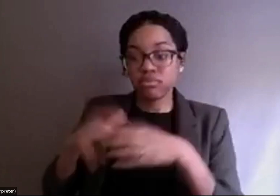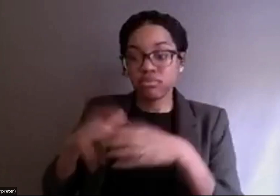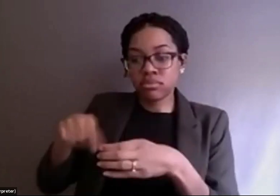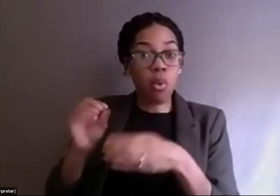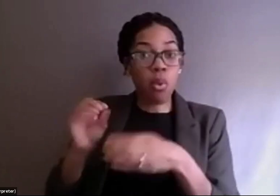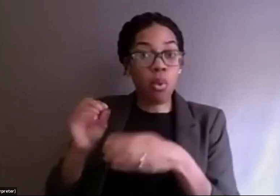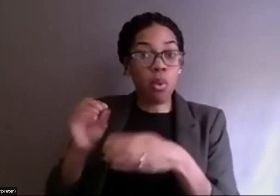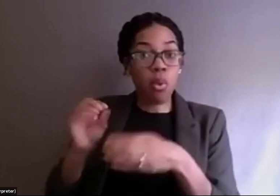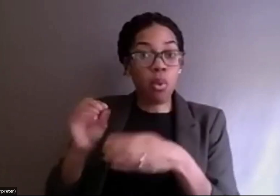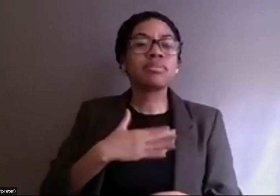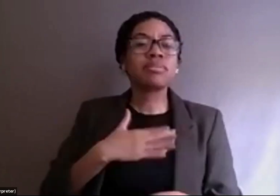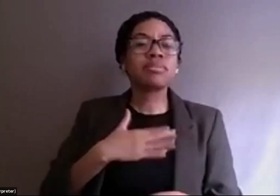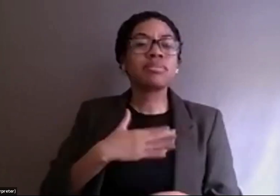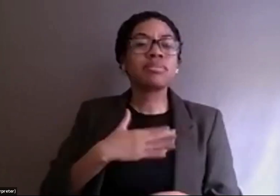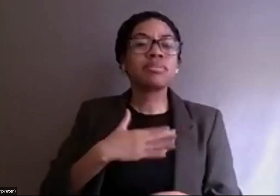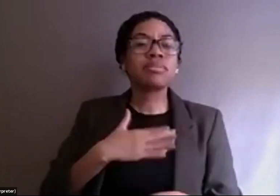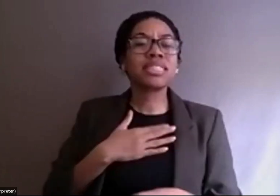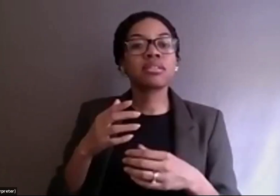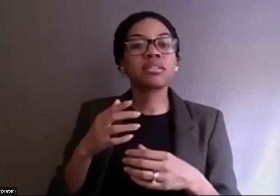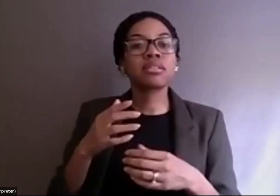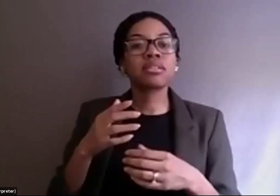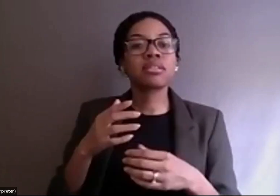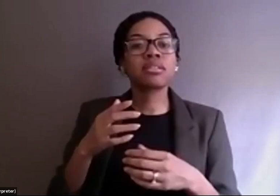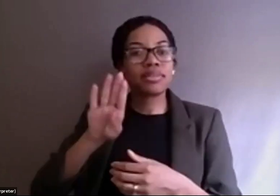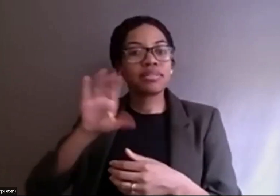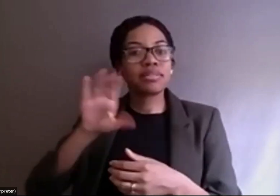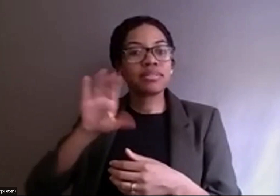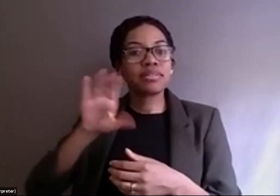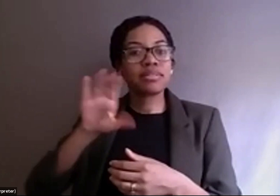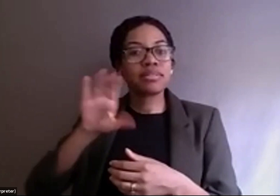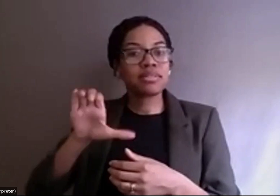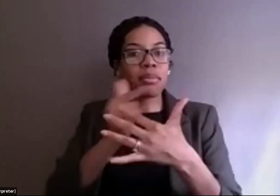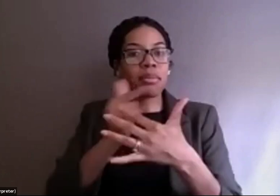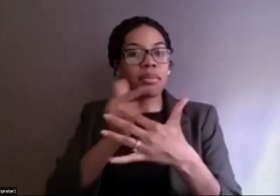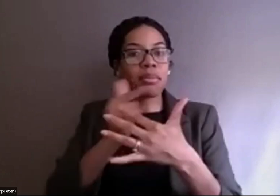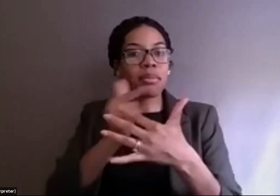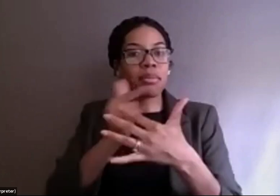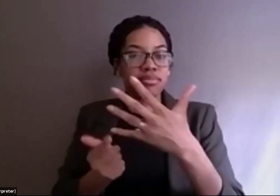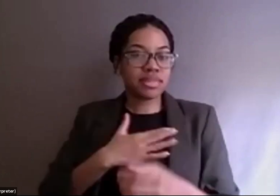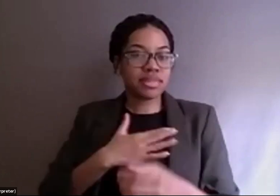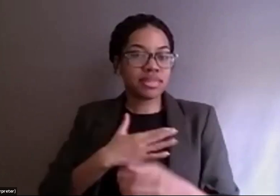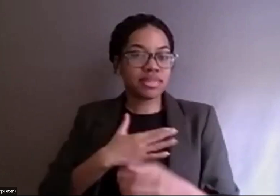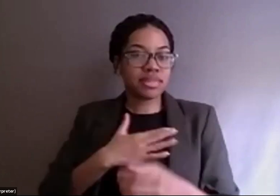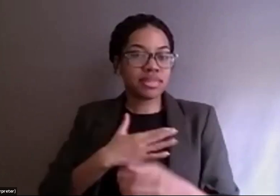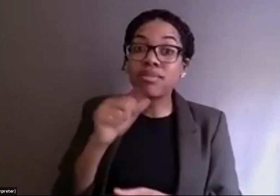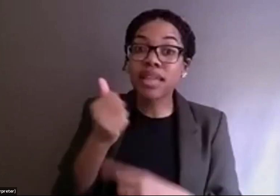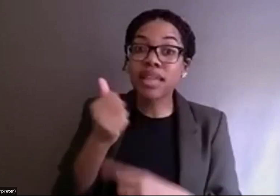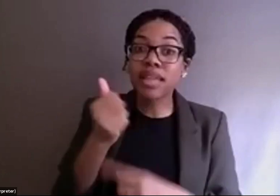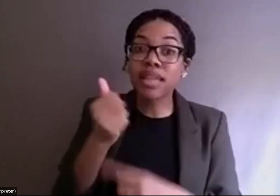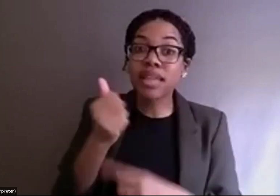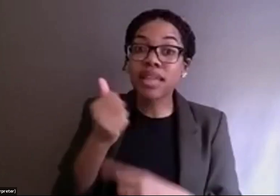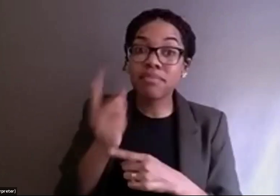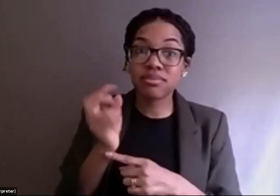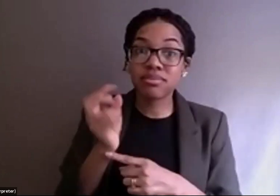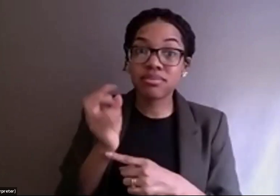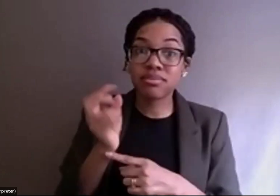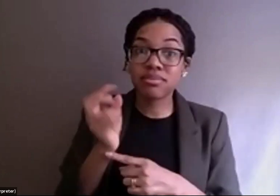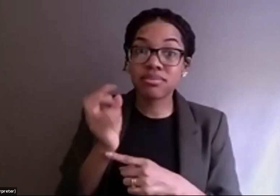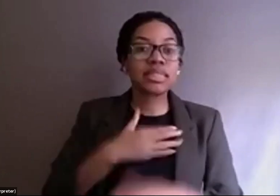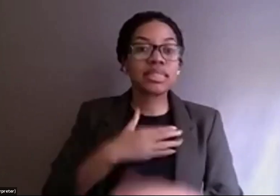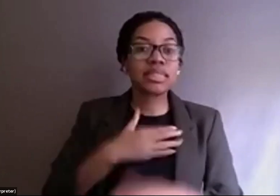start, and then pick the next person, and so on. Now, you only have 10 minutes, so please quickly introduce yourselves, your